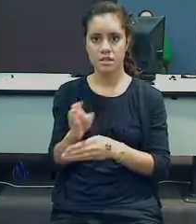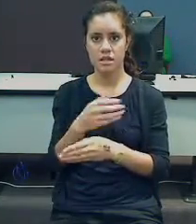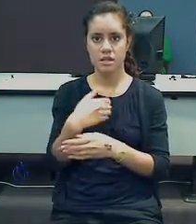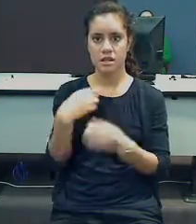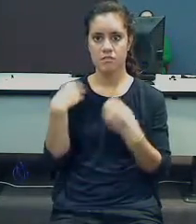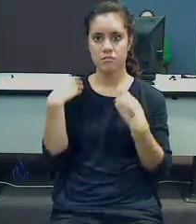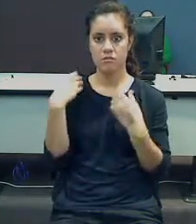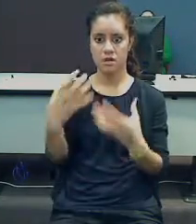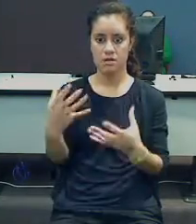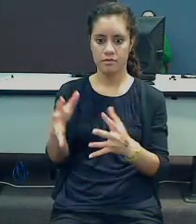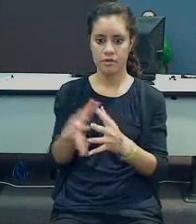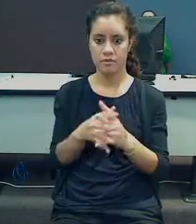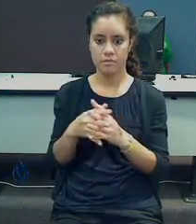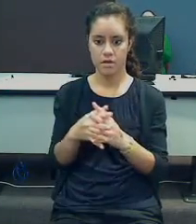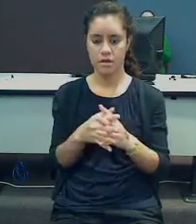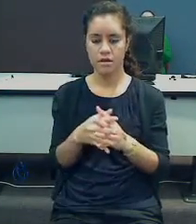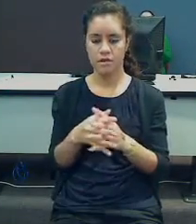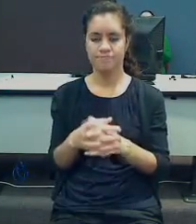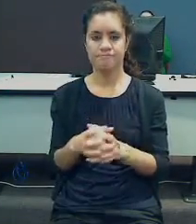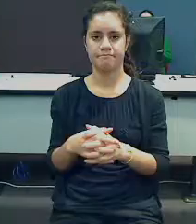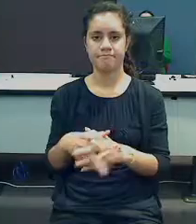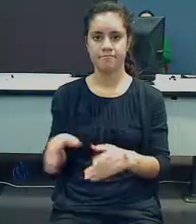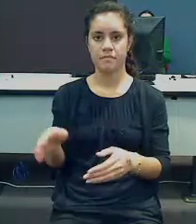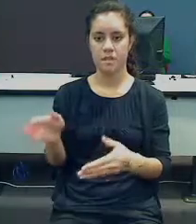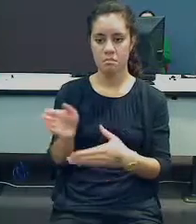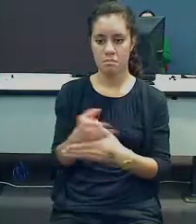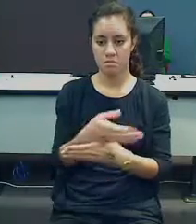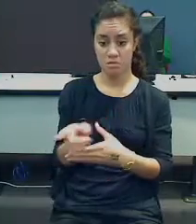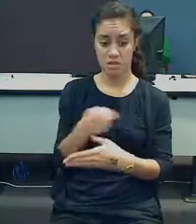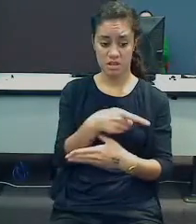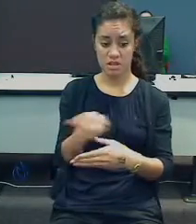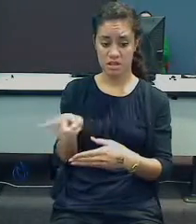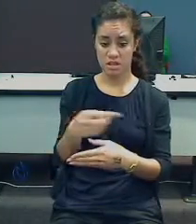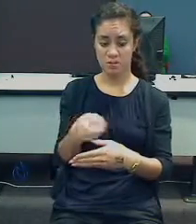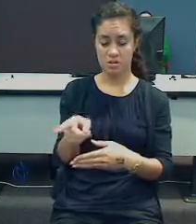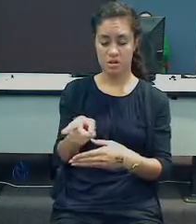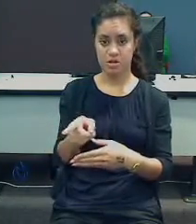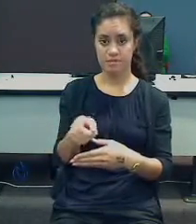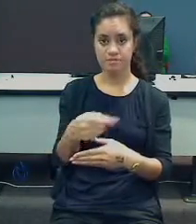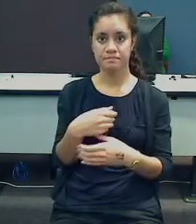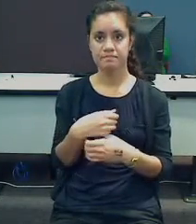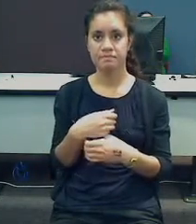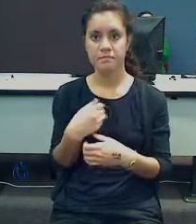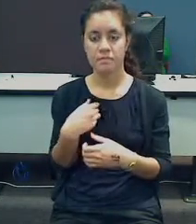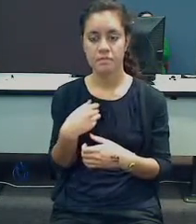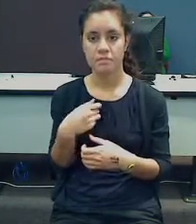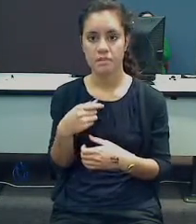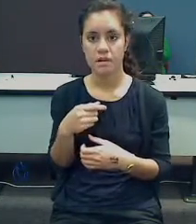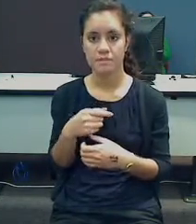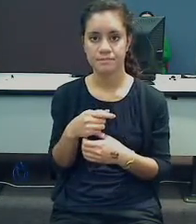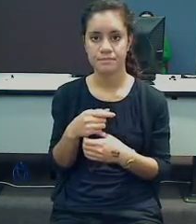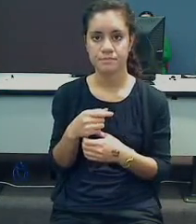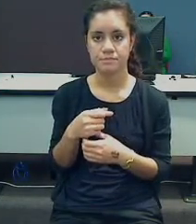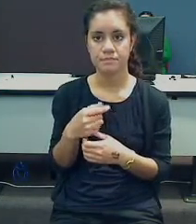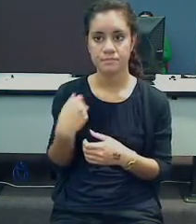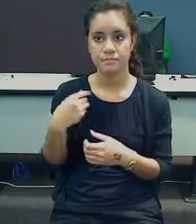America. Between that time period of 1865 to 1914, gross